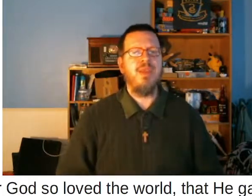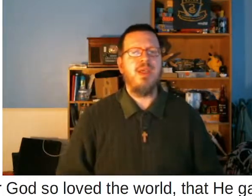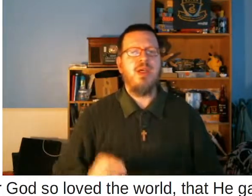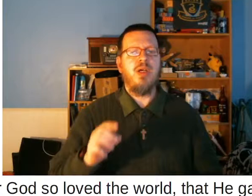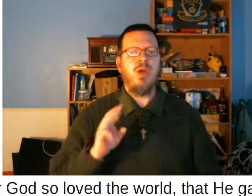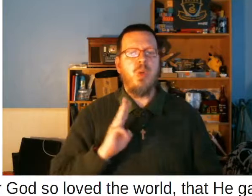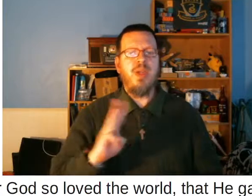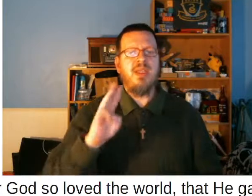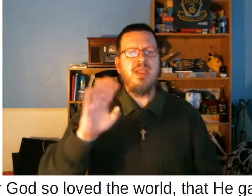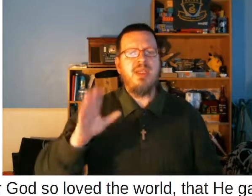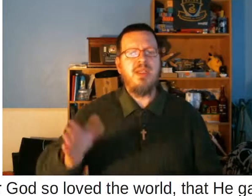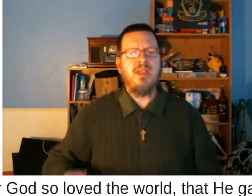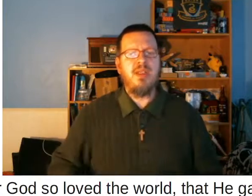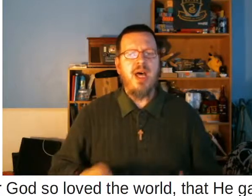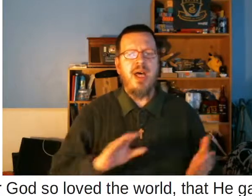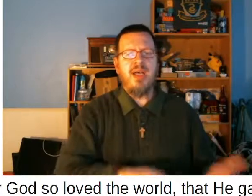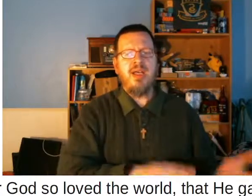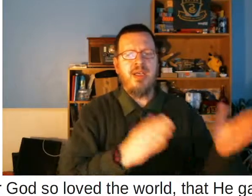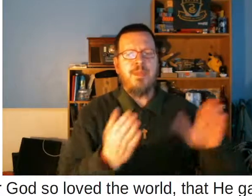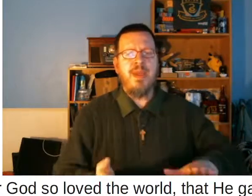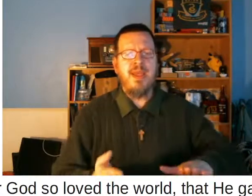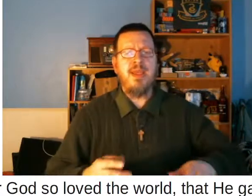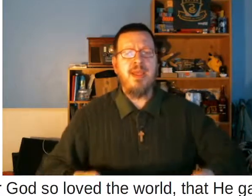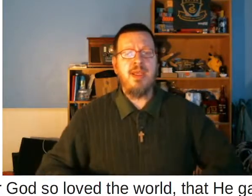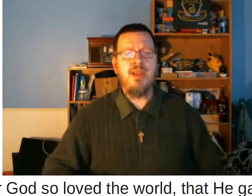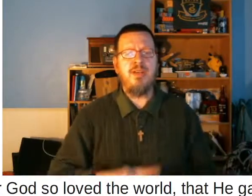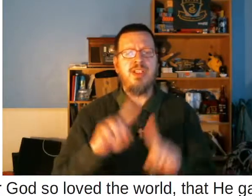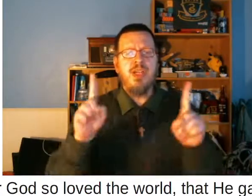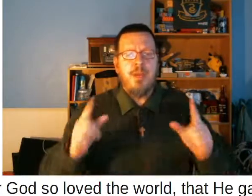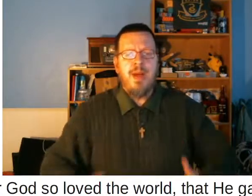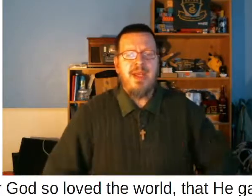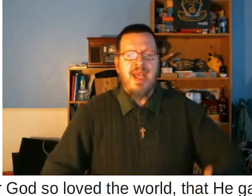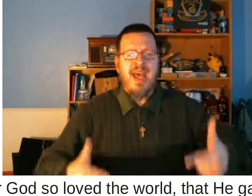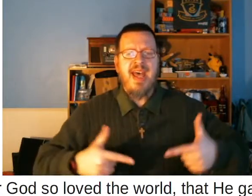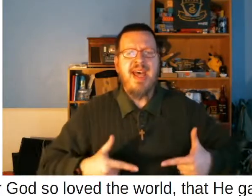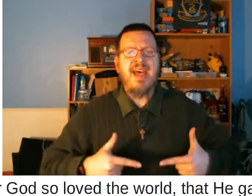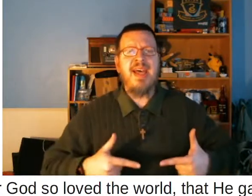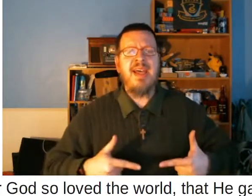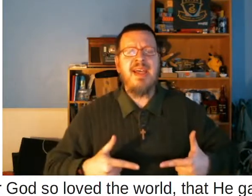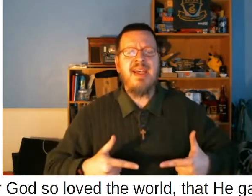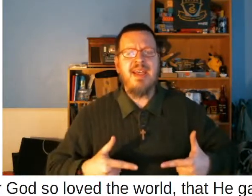him will not perish, but